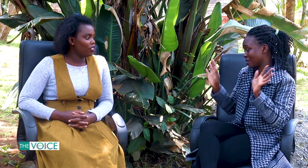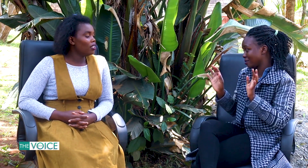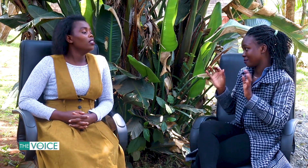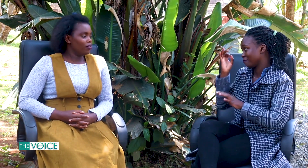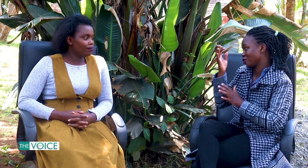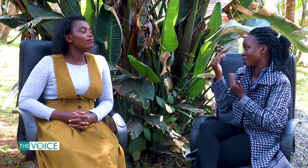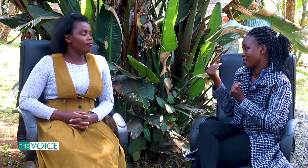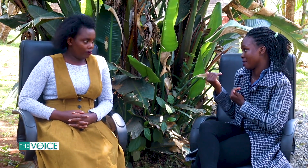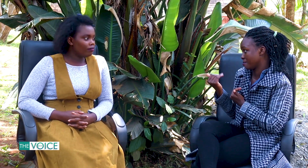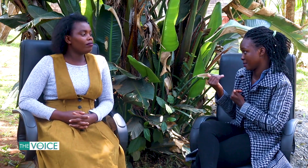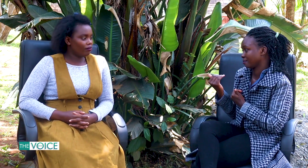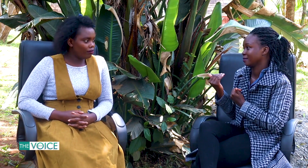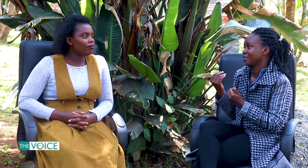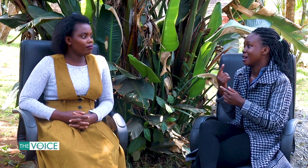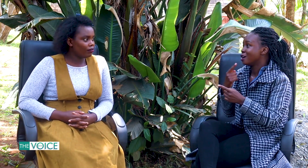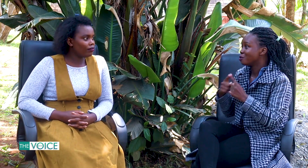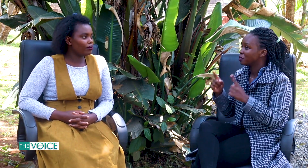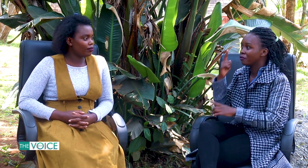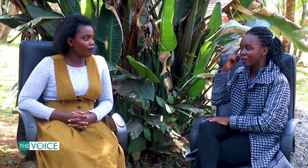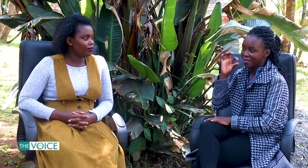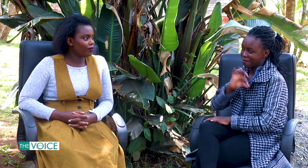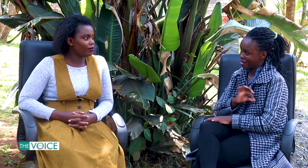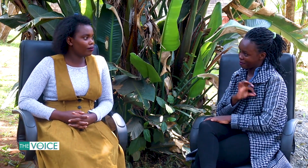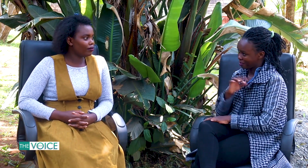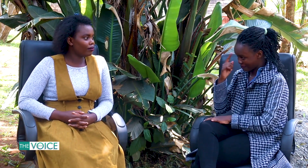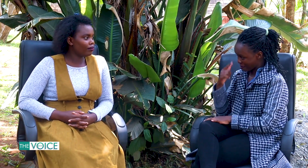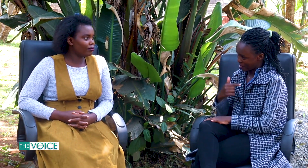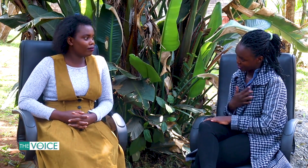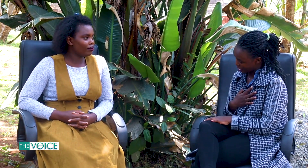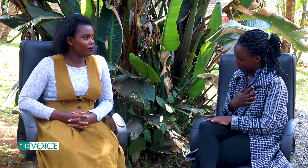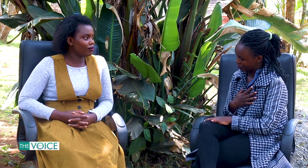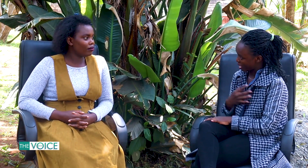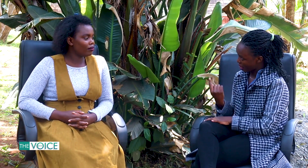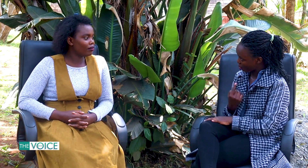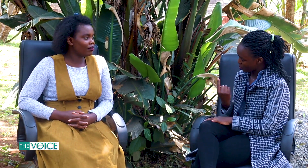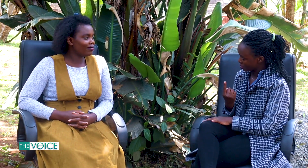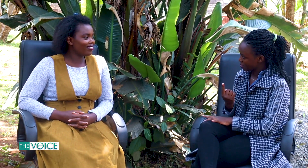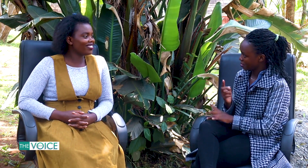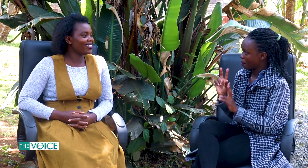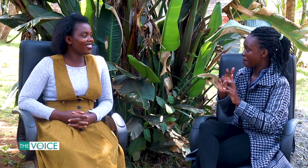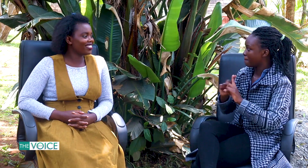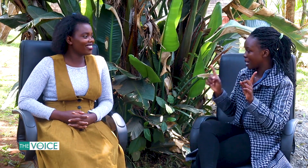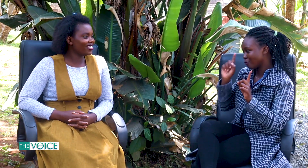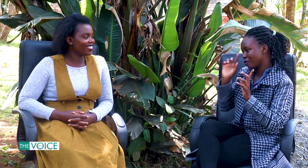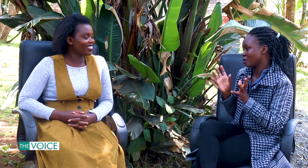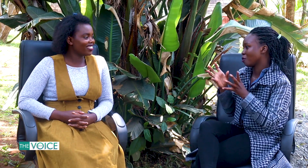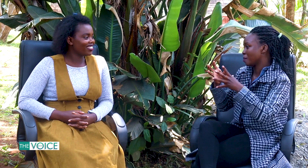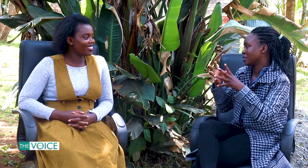that this vision is becoming clearer, and I really hope that's going to be happening. And the work that I'm doing right now, it's not only for